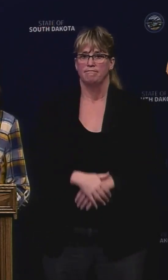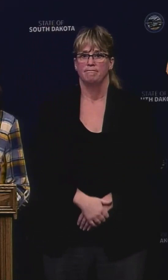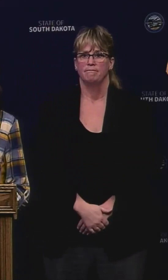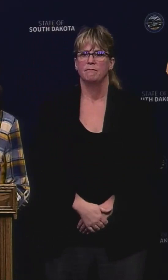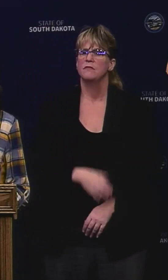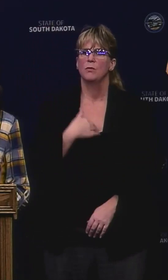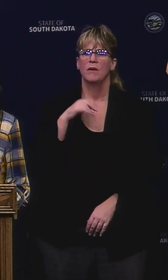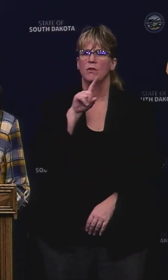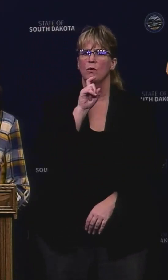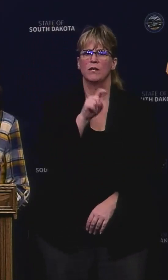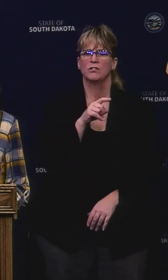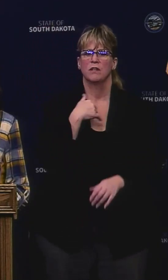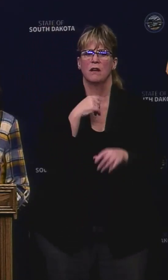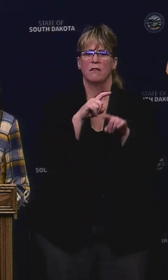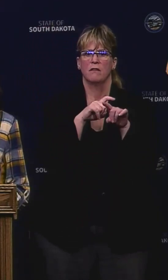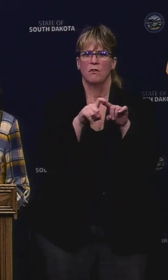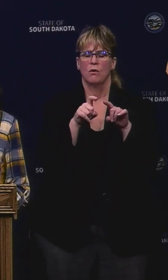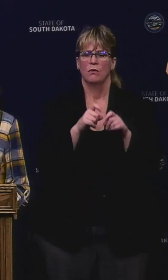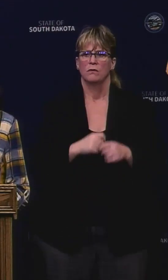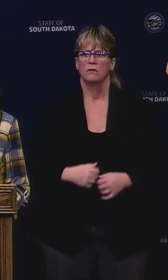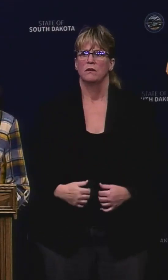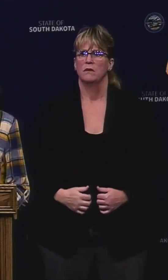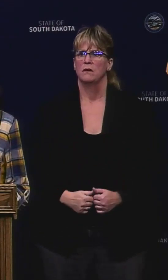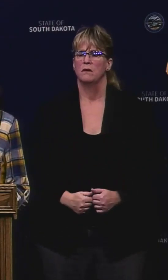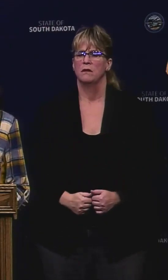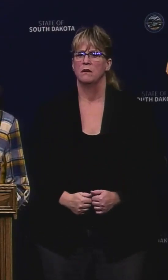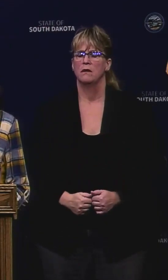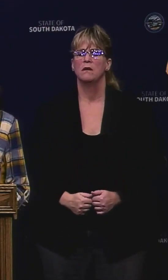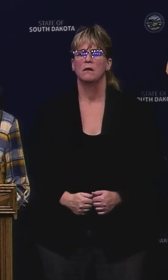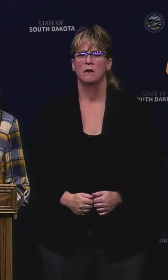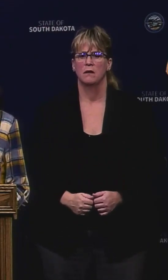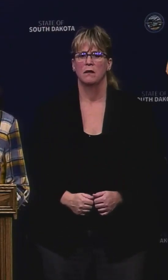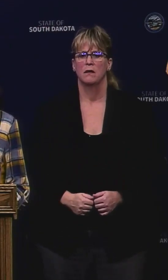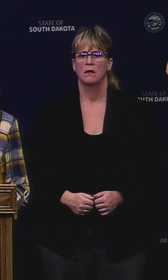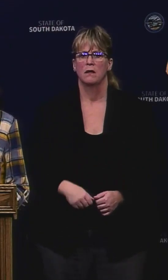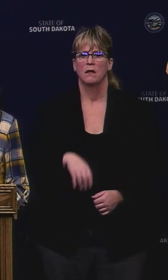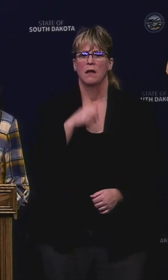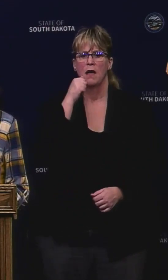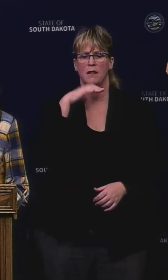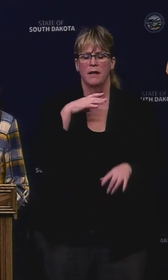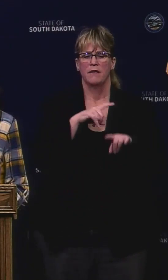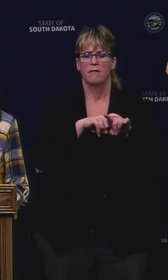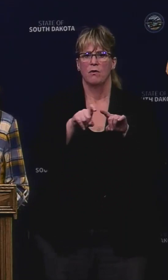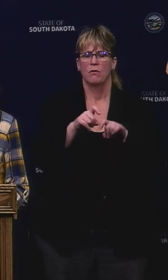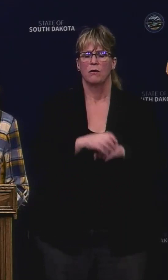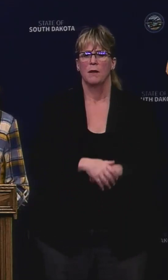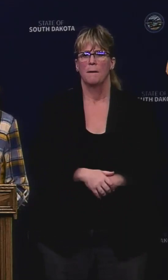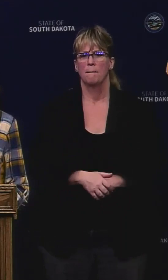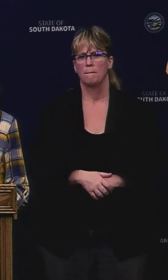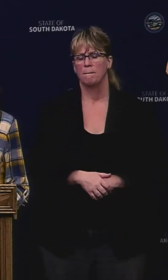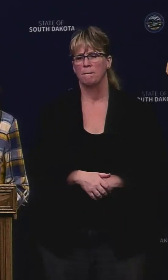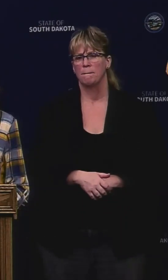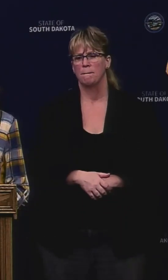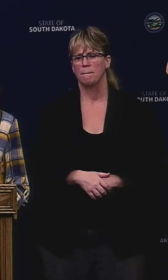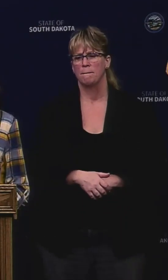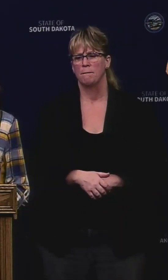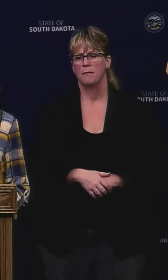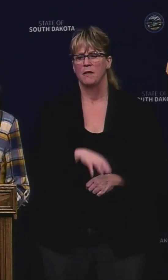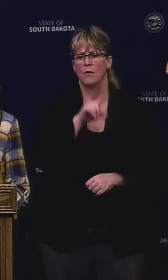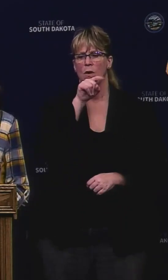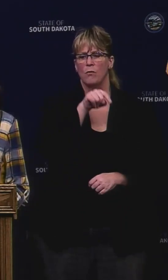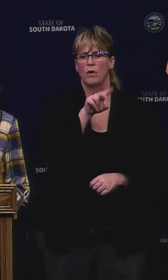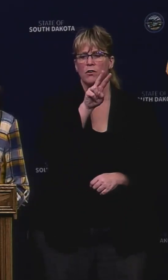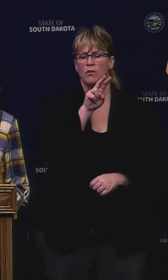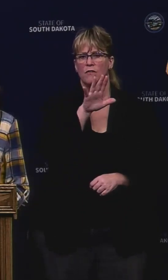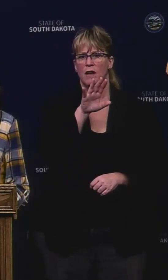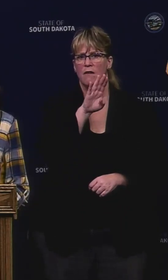Is there a question on the phone? Yeah, this is Morgan at the Rapid City Journal. Sure, go ahead. Will any of that $1.25